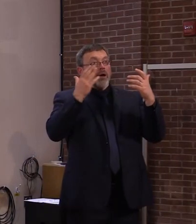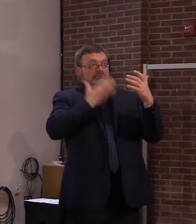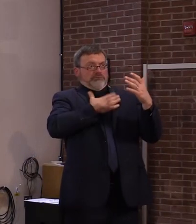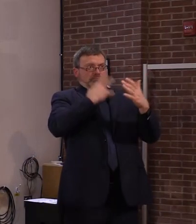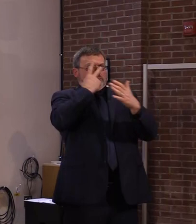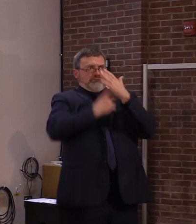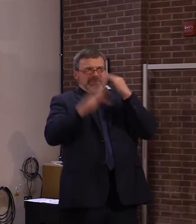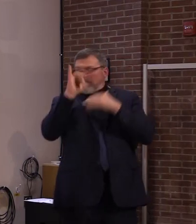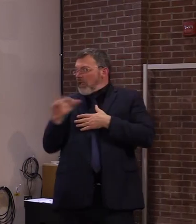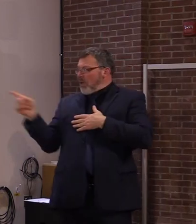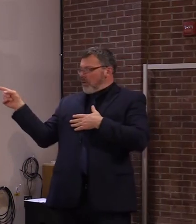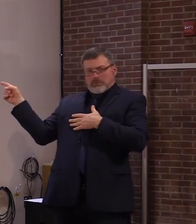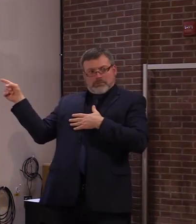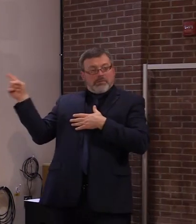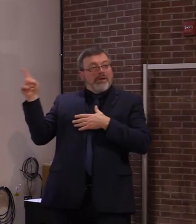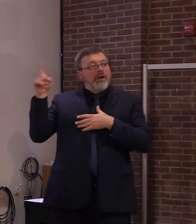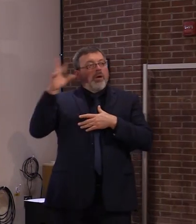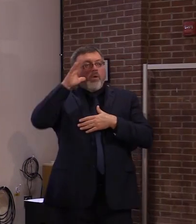Thank you all.